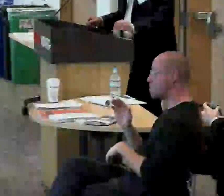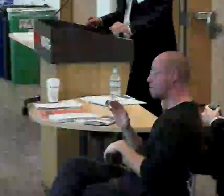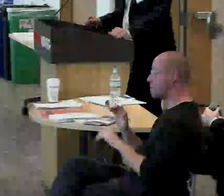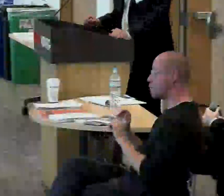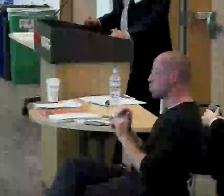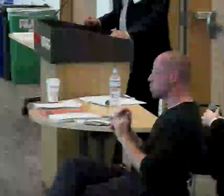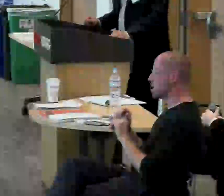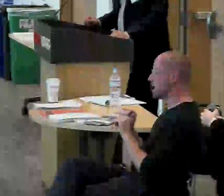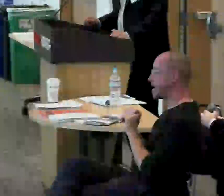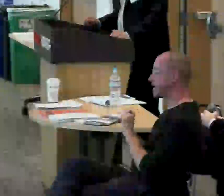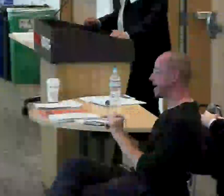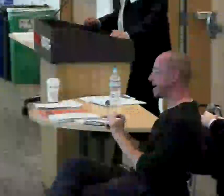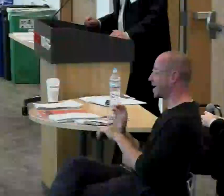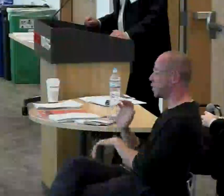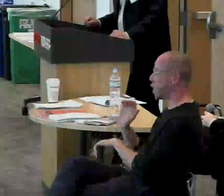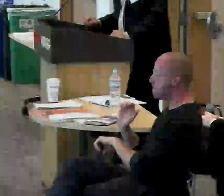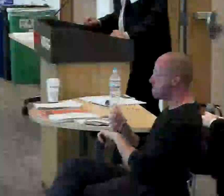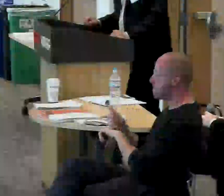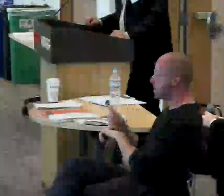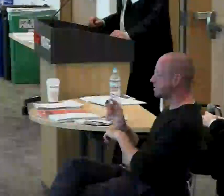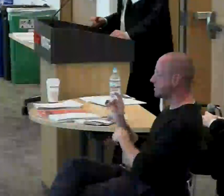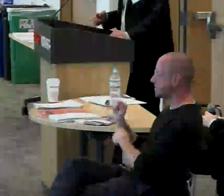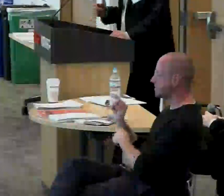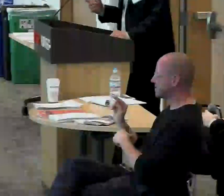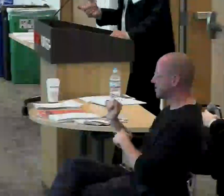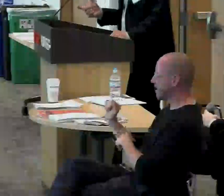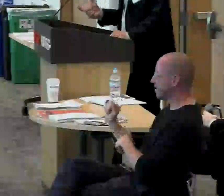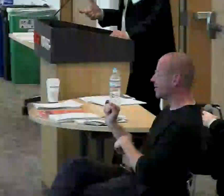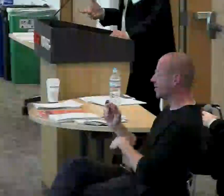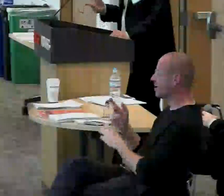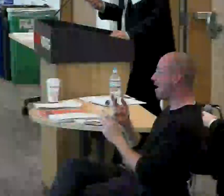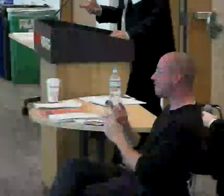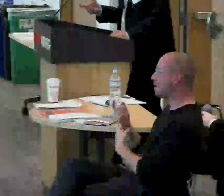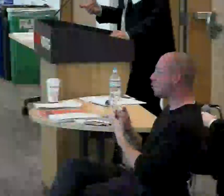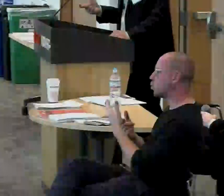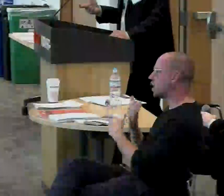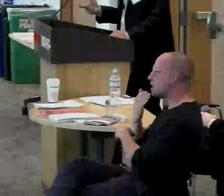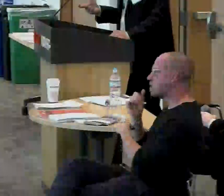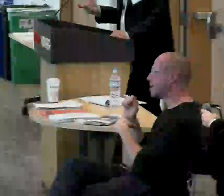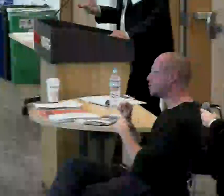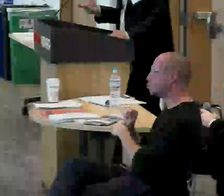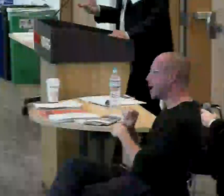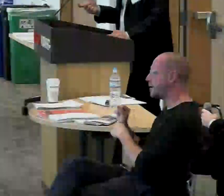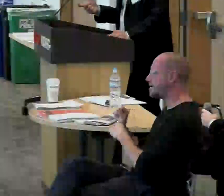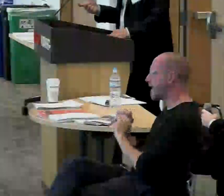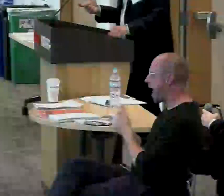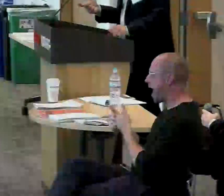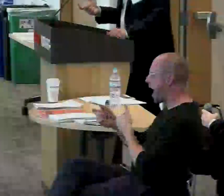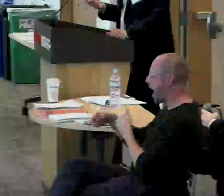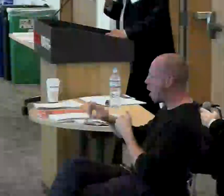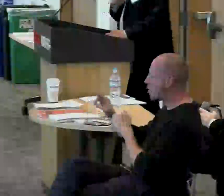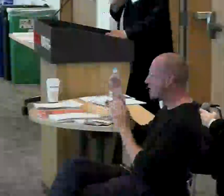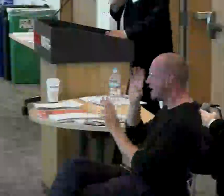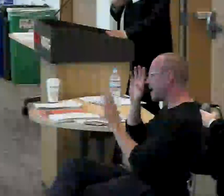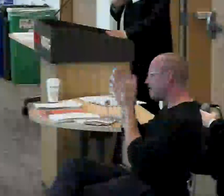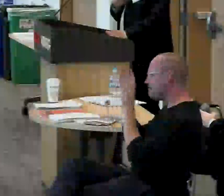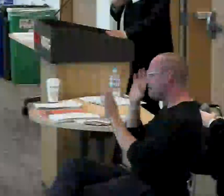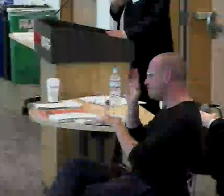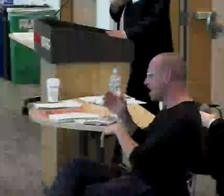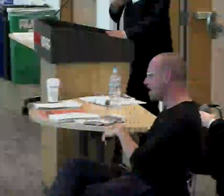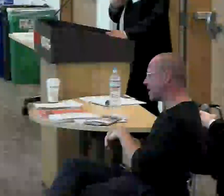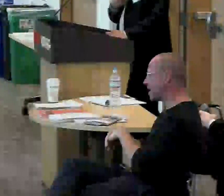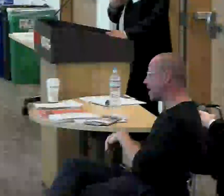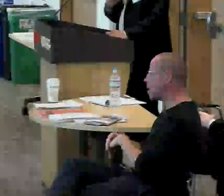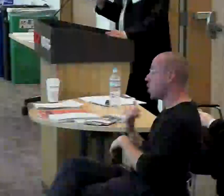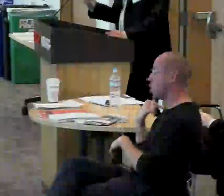continue to build data. We're going to continue to try to talk about what are the best practices and innovations going on. Certainly one of the values we always try to bring